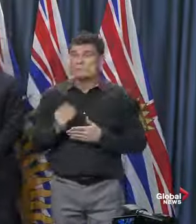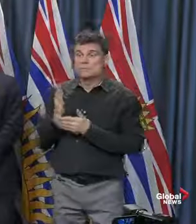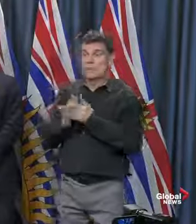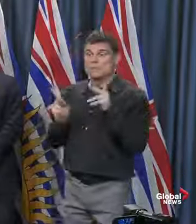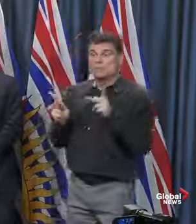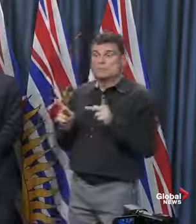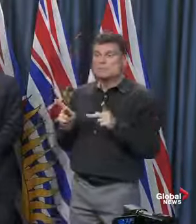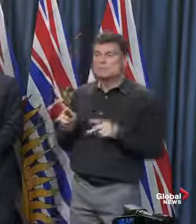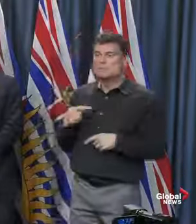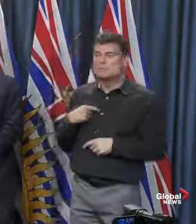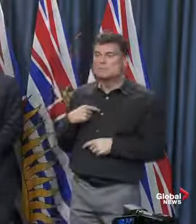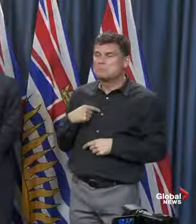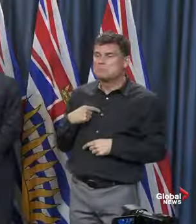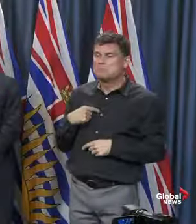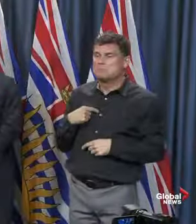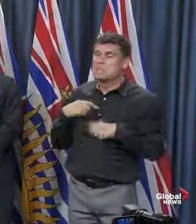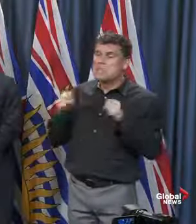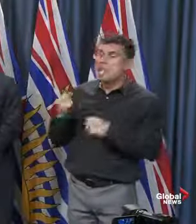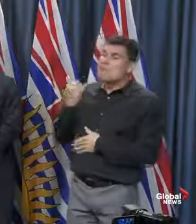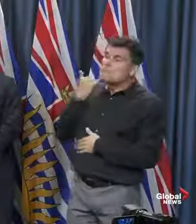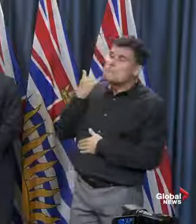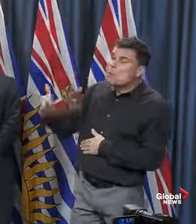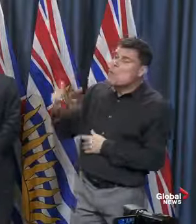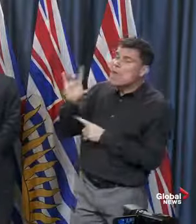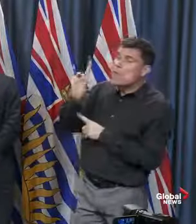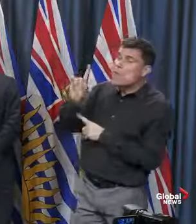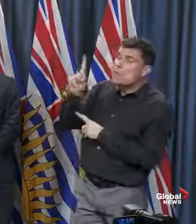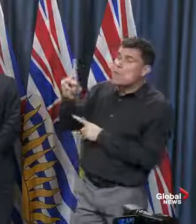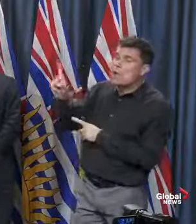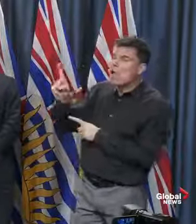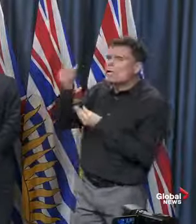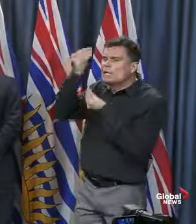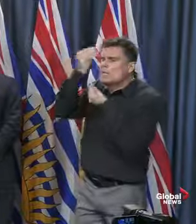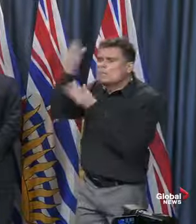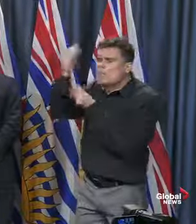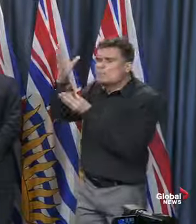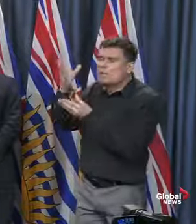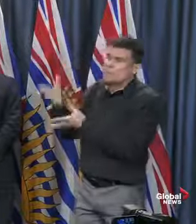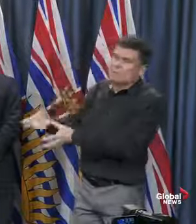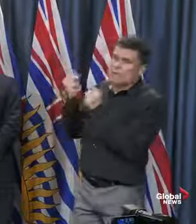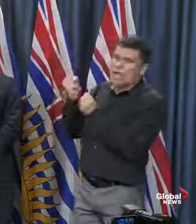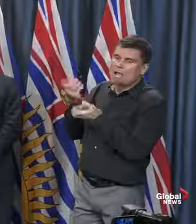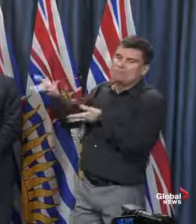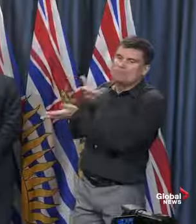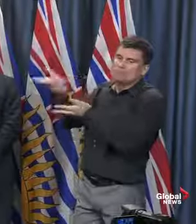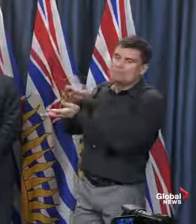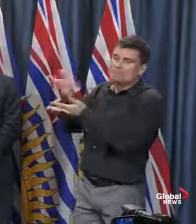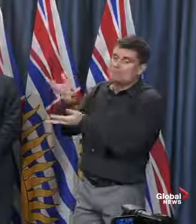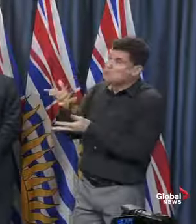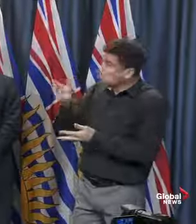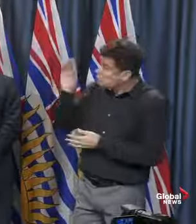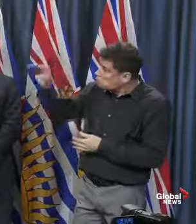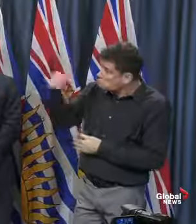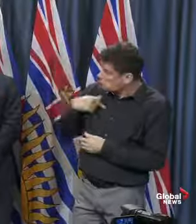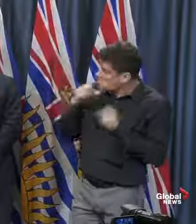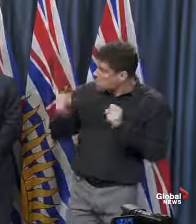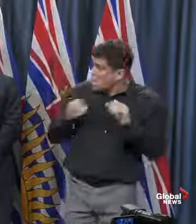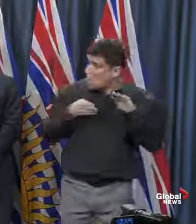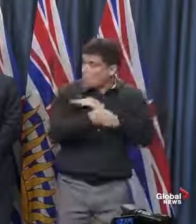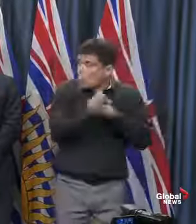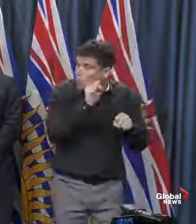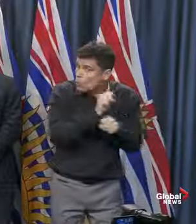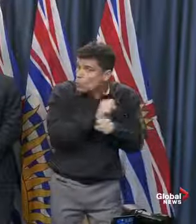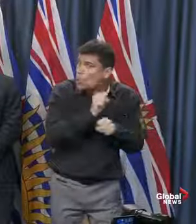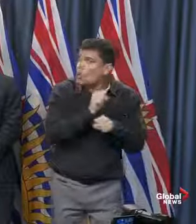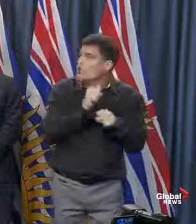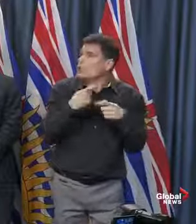811 quickly to find out what they have and whether it's safe for them to go to work or, go about their business